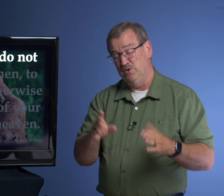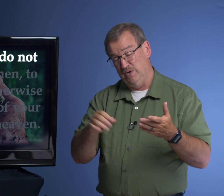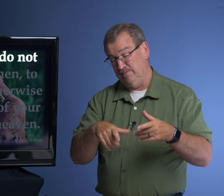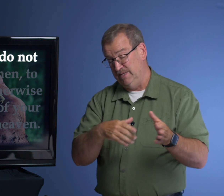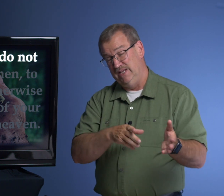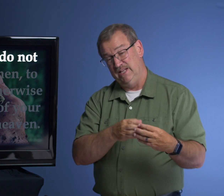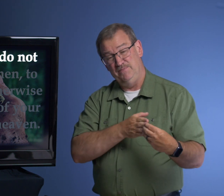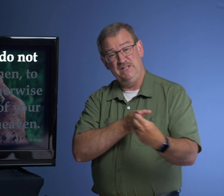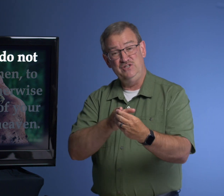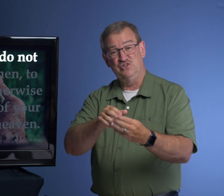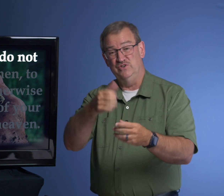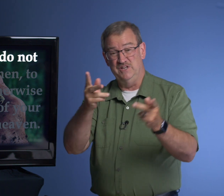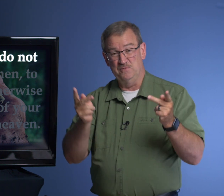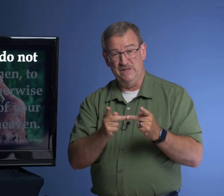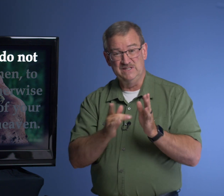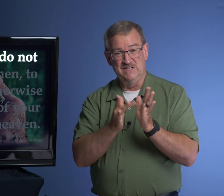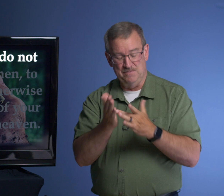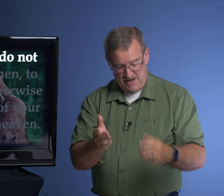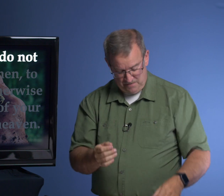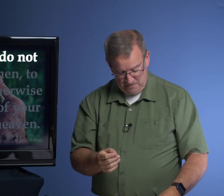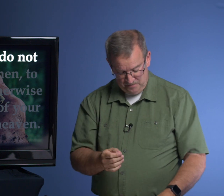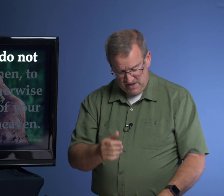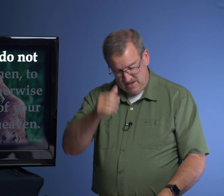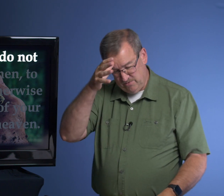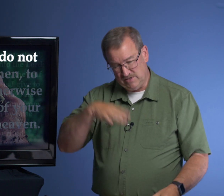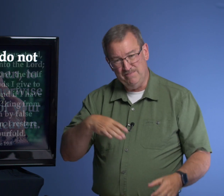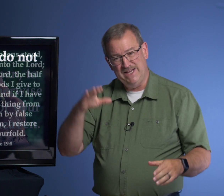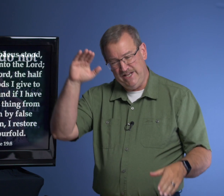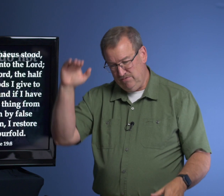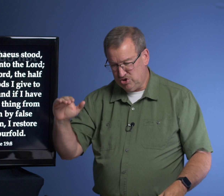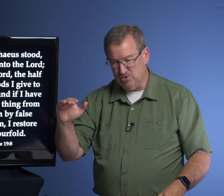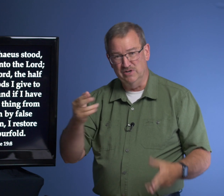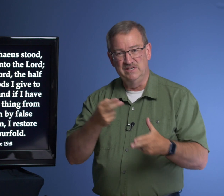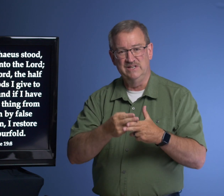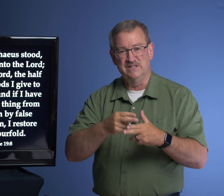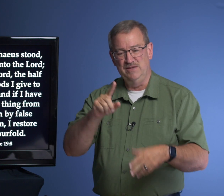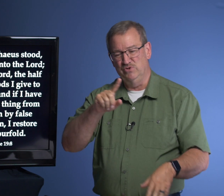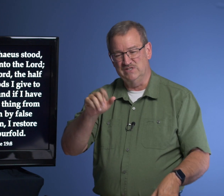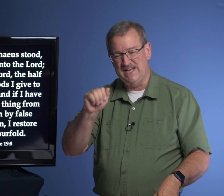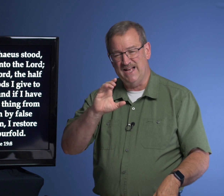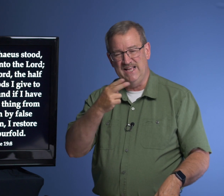Well, let me lead you to another place in the Bible. There was a man, he was short. His name was